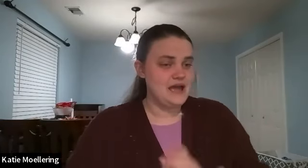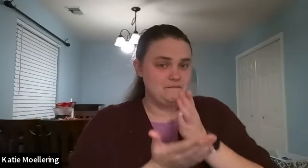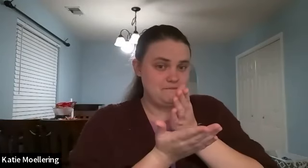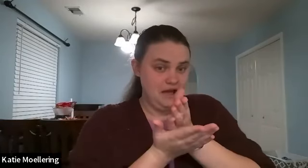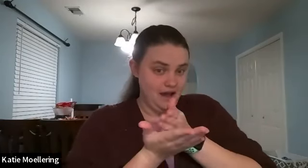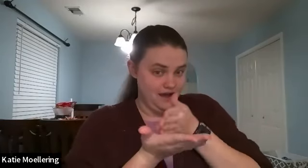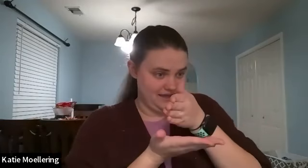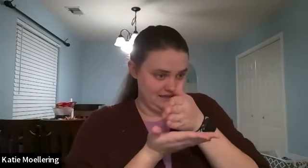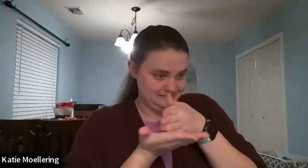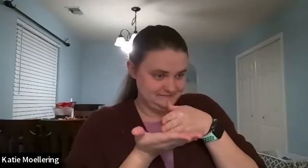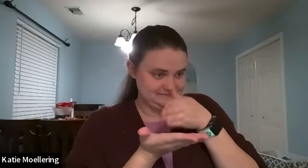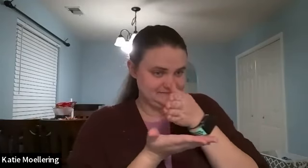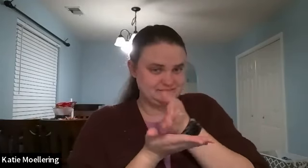had pie.